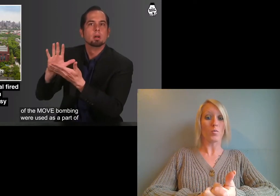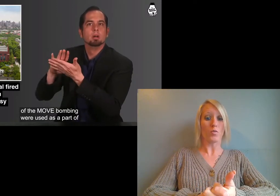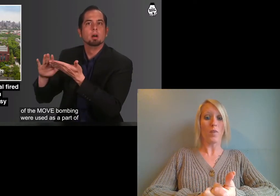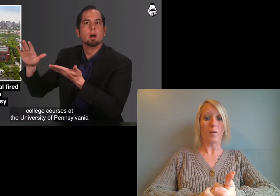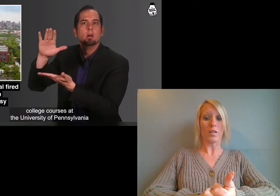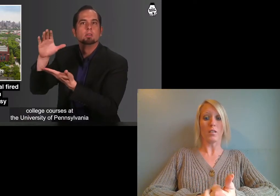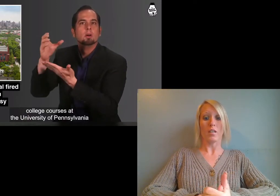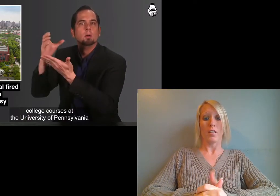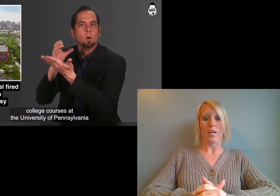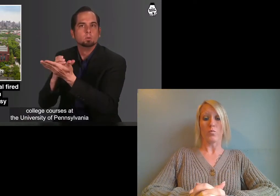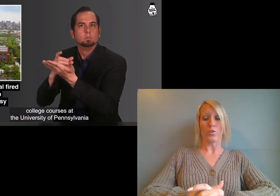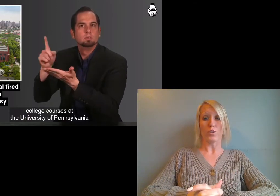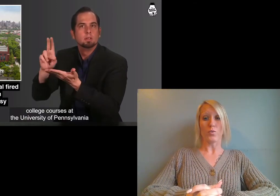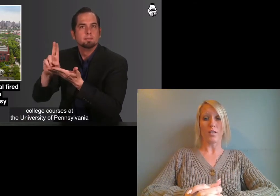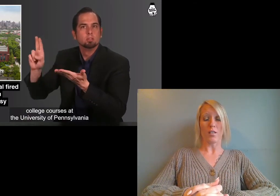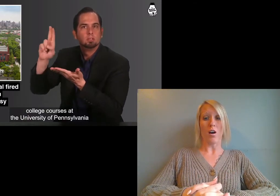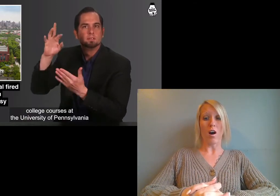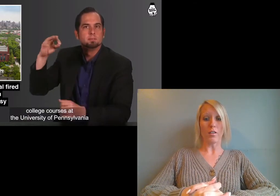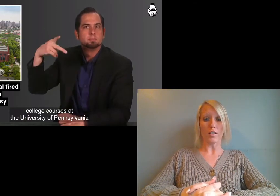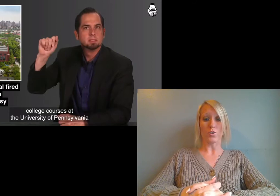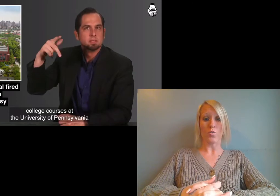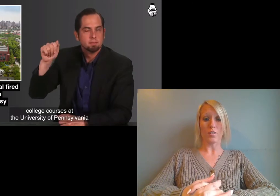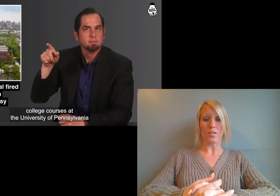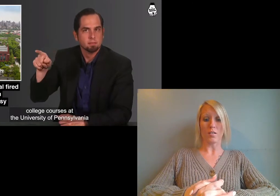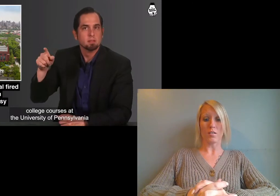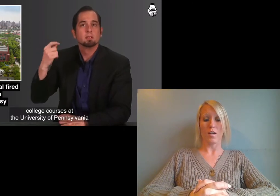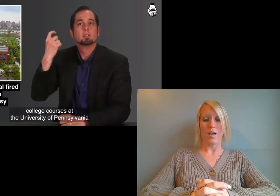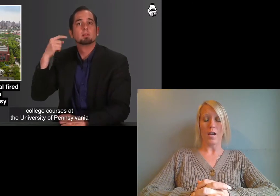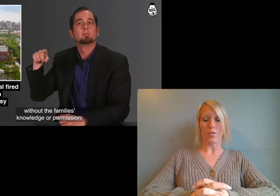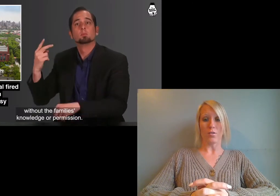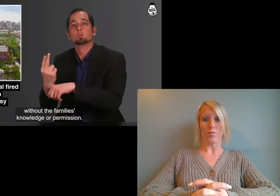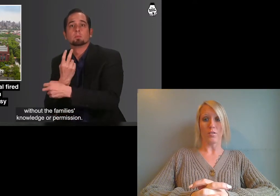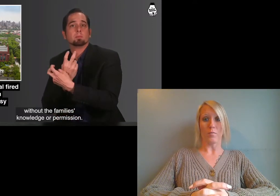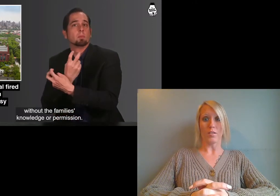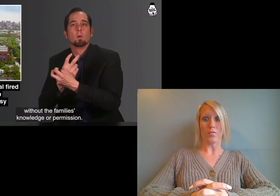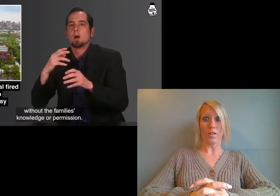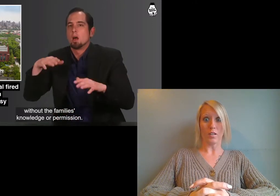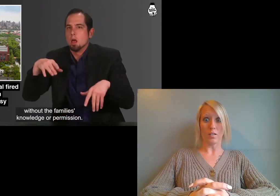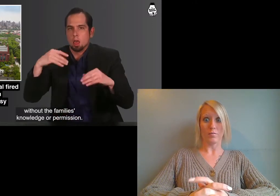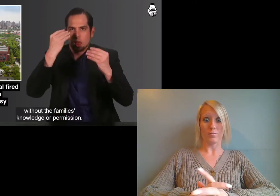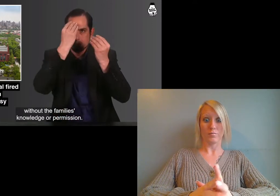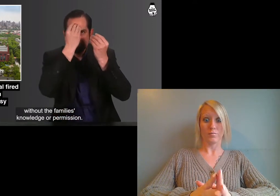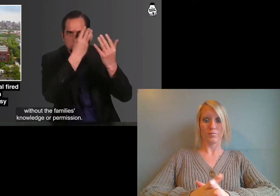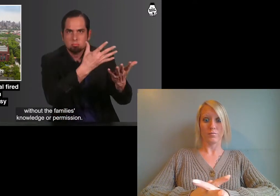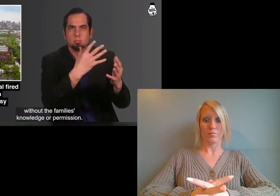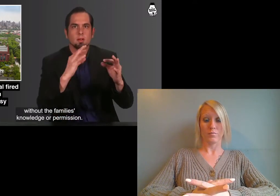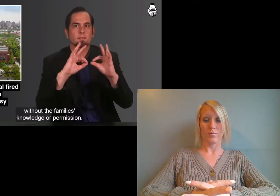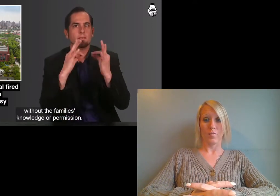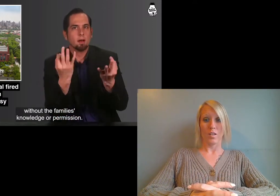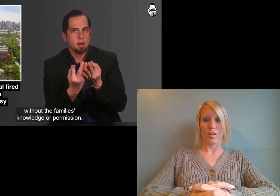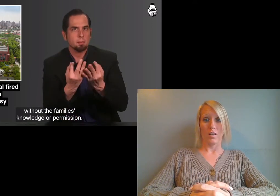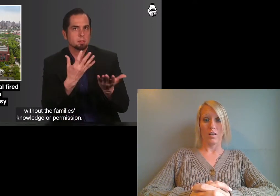found after the MOVE bombing and were used at a college courses at the University of Pennsylvania.